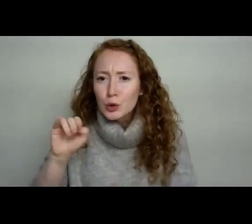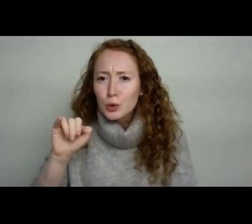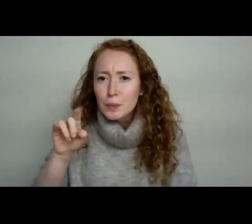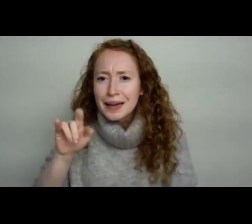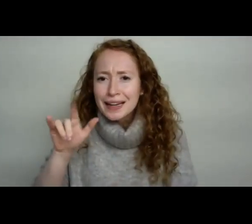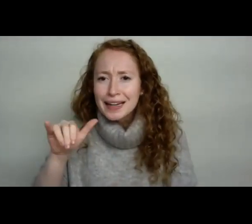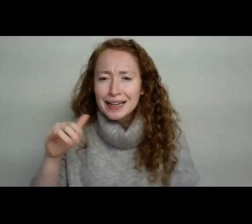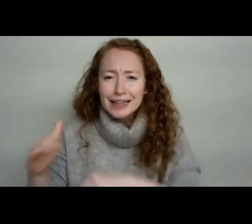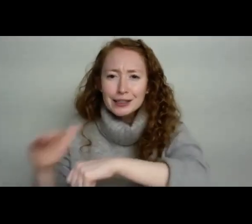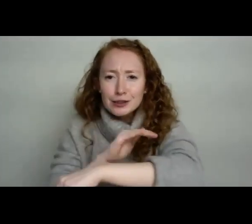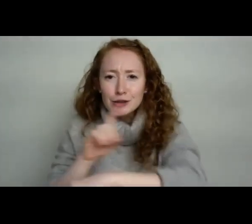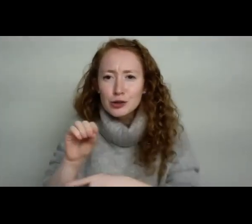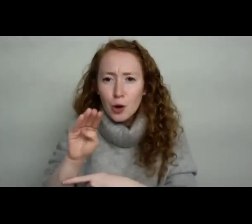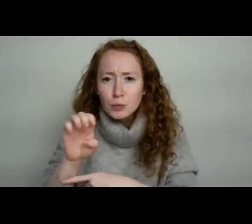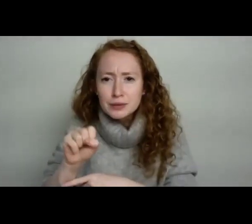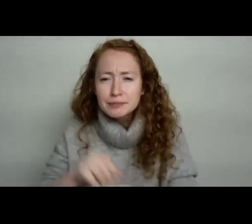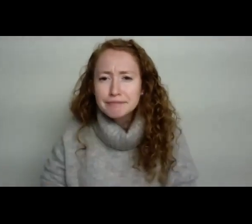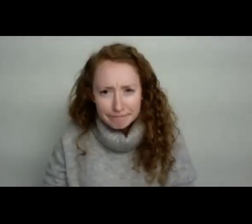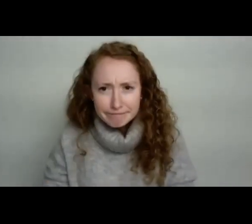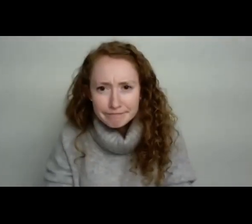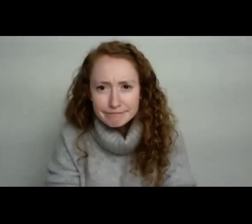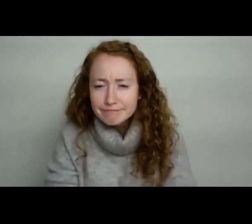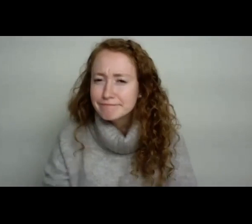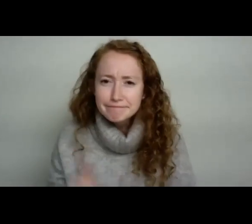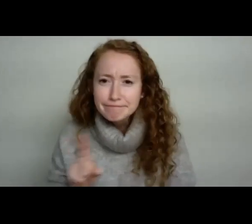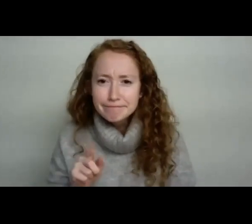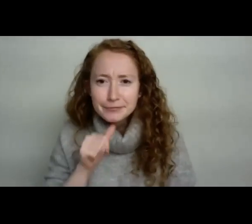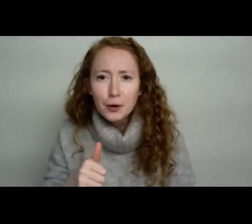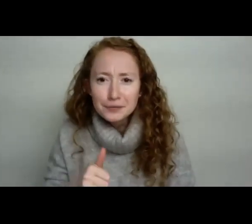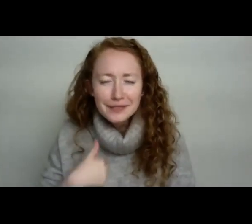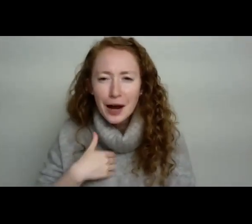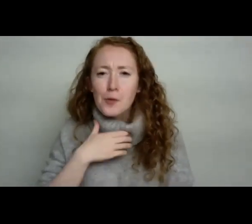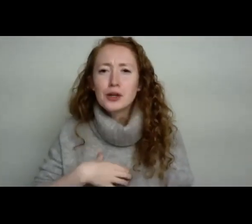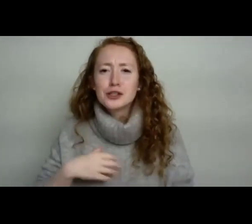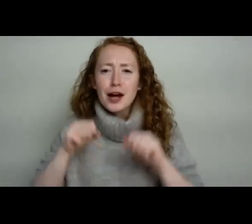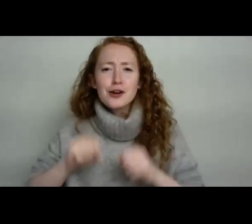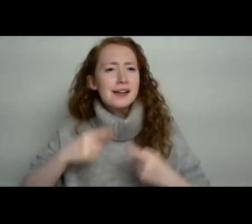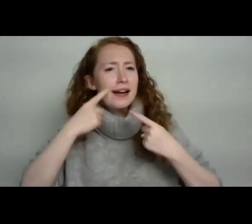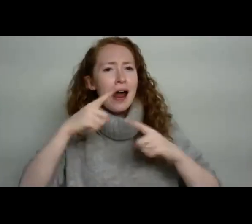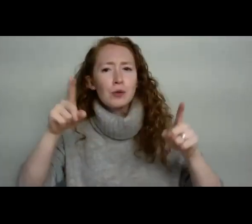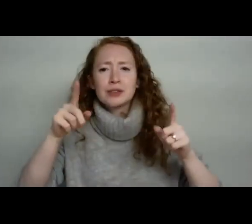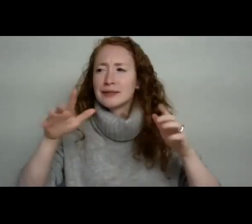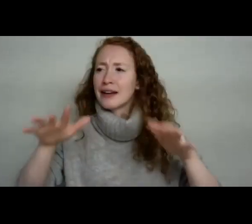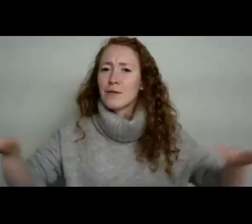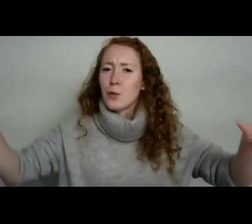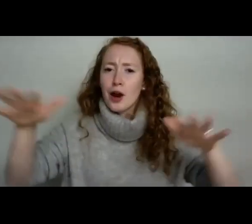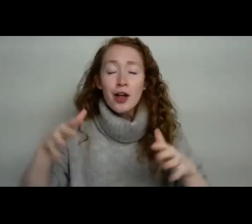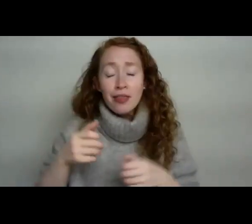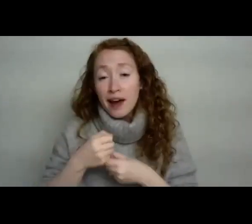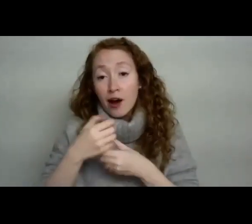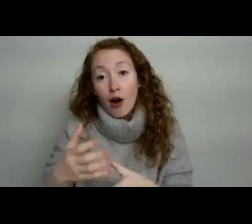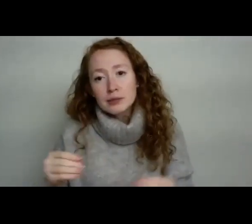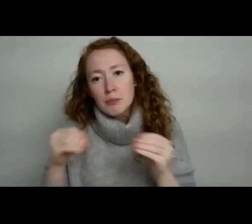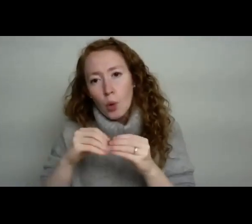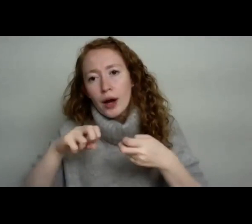use humidity domes unless they were grafting. So they really are, they cause so much more issues than they